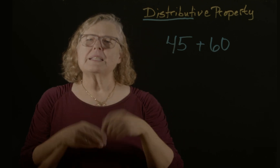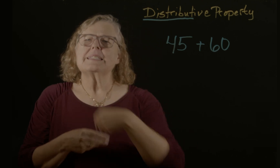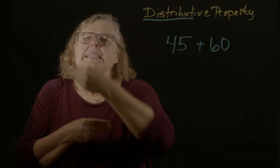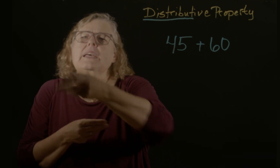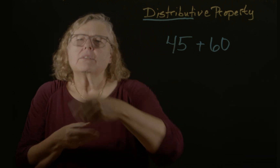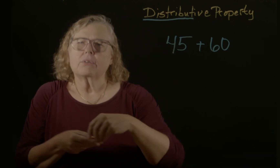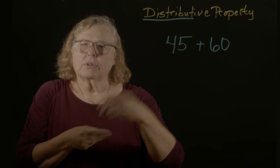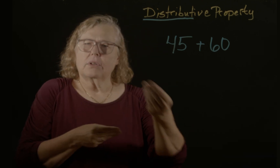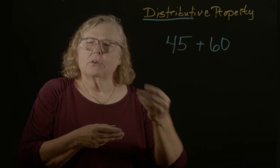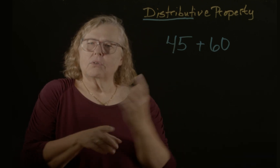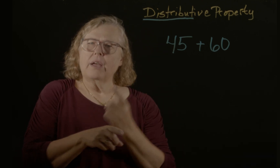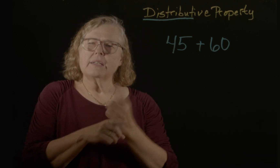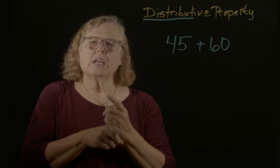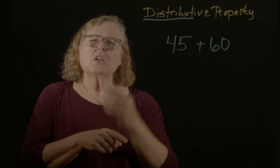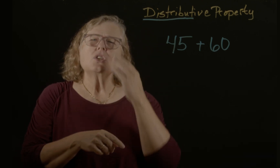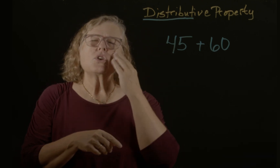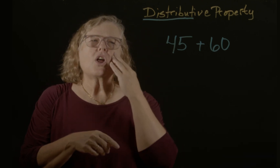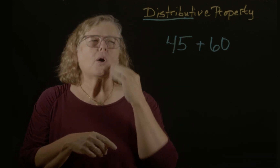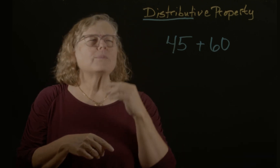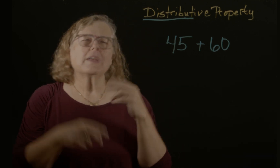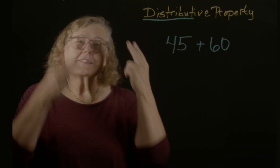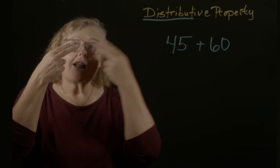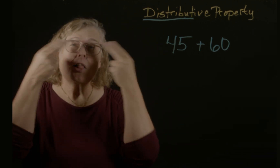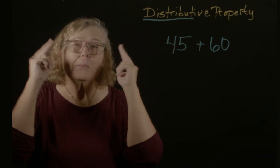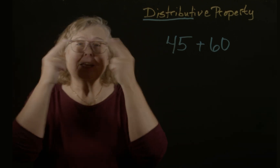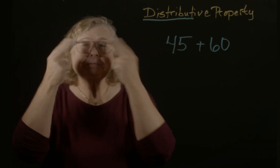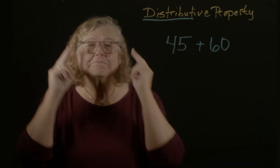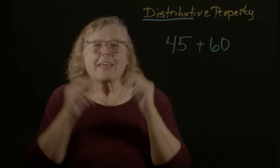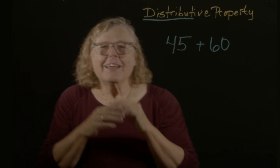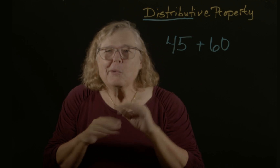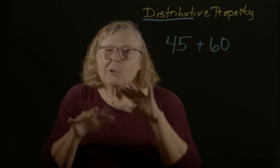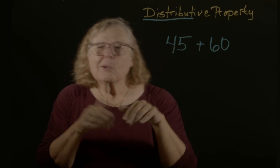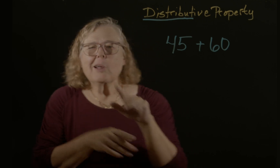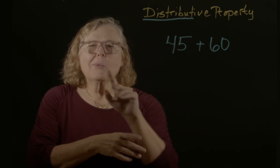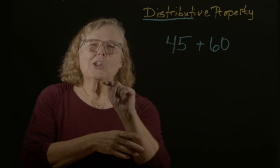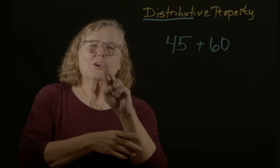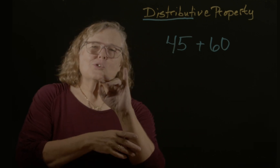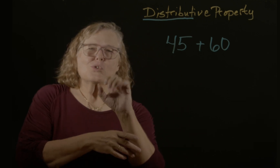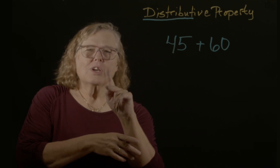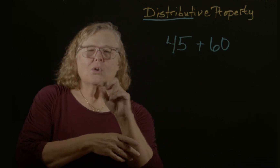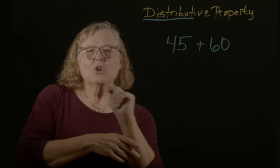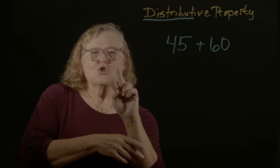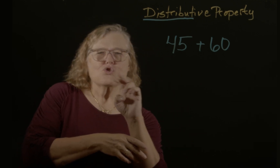there we go. What does that mean? If I say distribute, right. So think about Halloween,